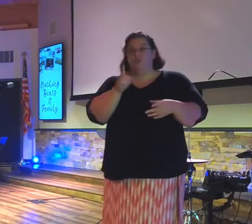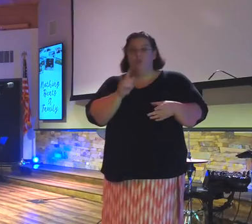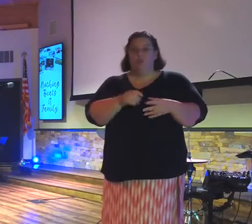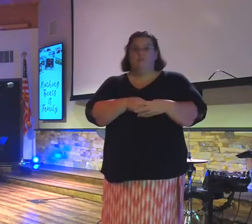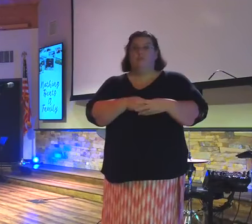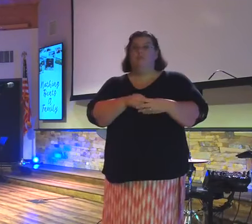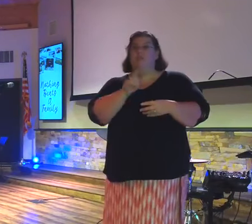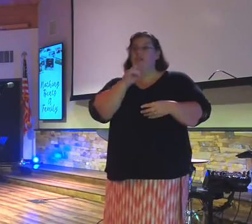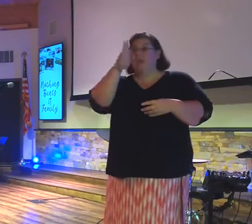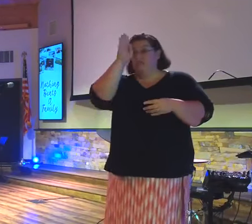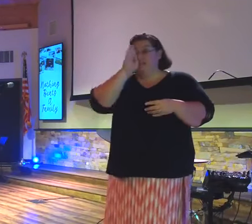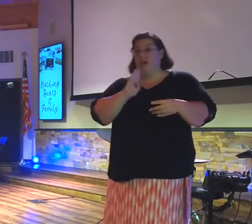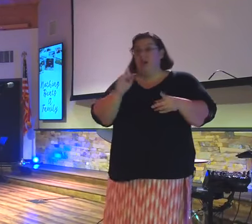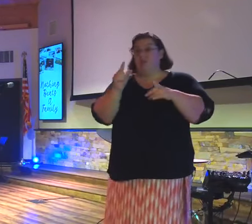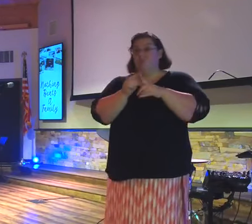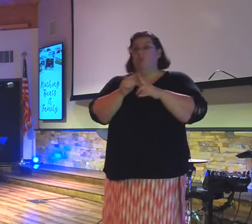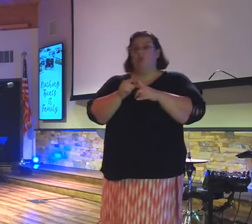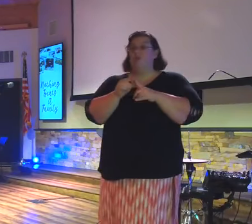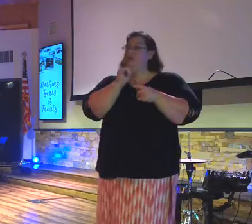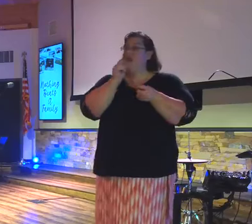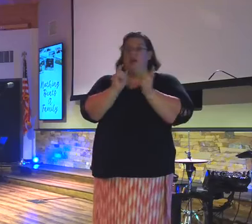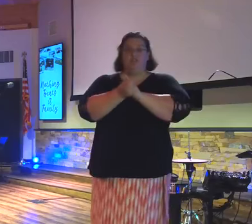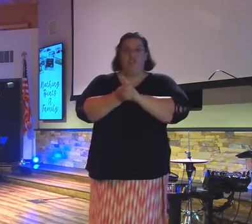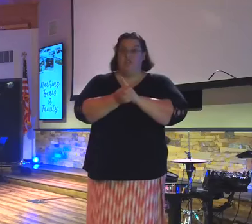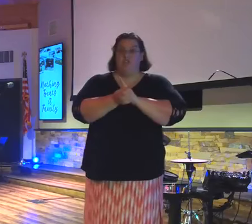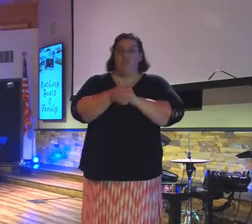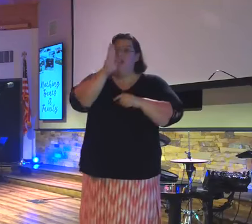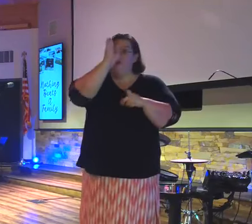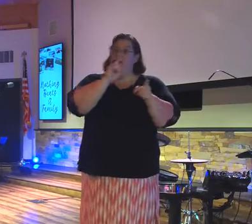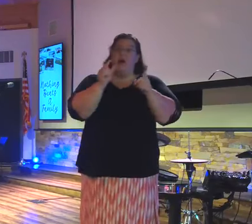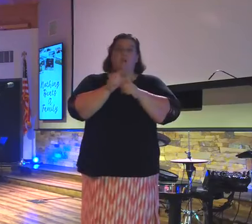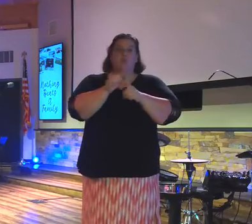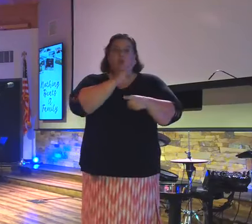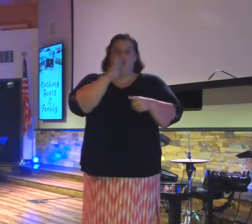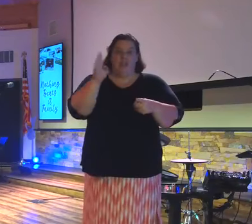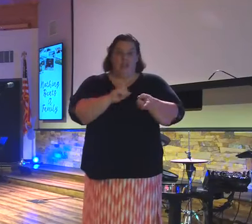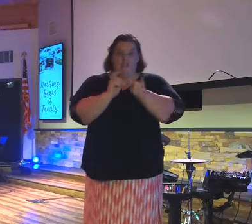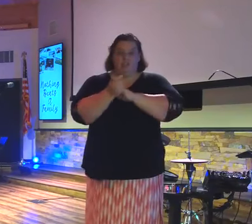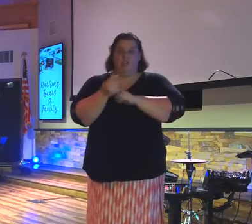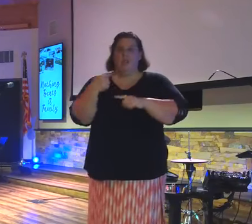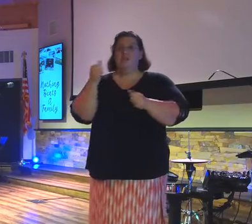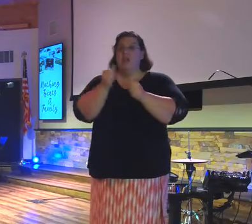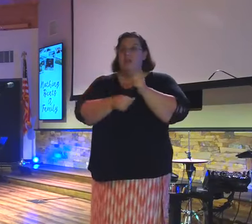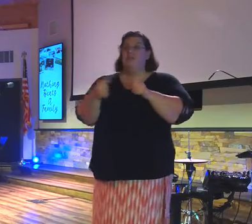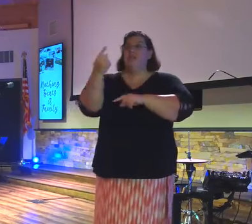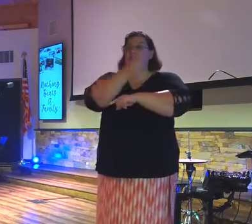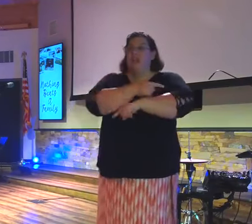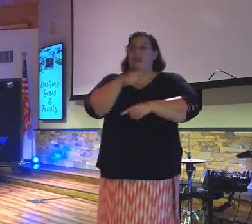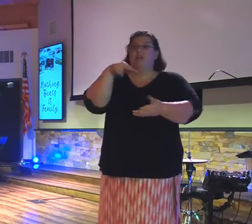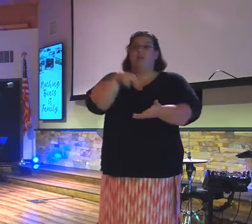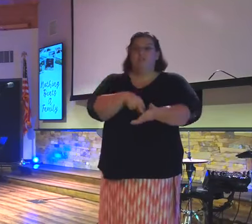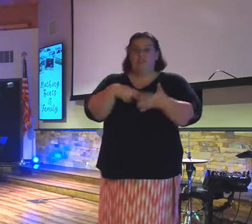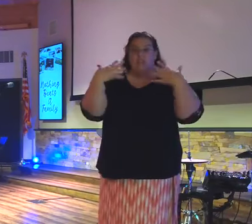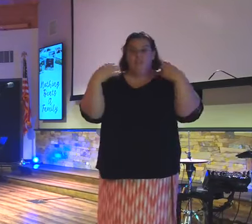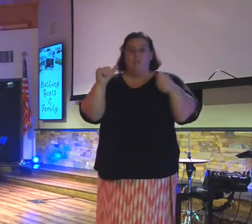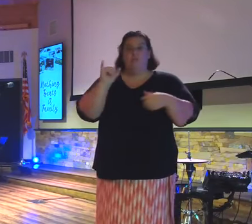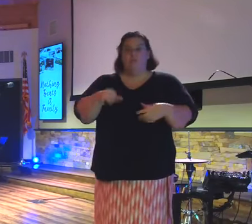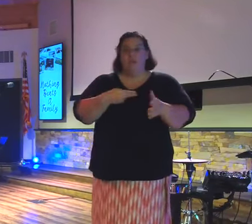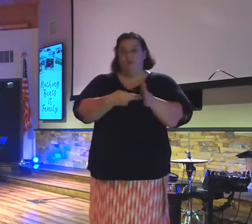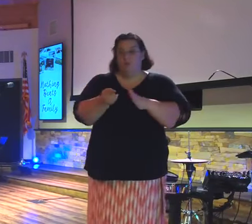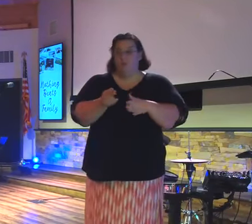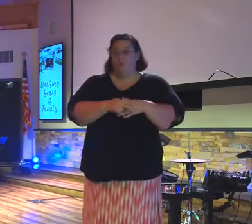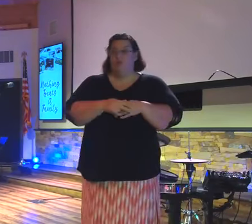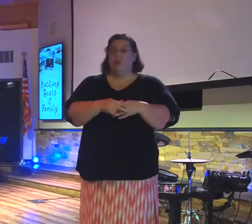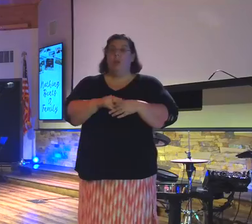sure is God's word does not change. Hey. Every day we can stand firm on that truth. And so we